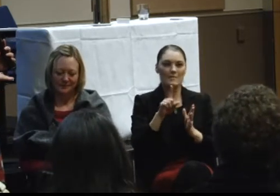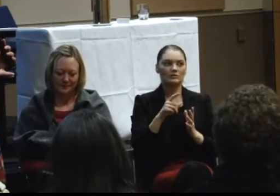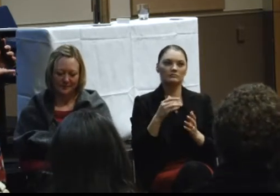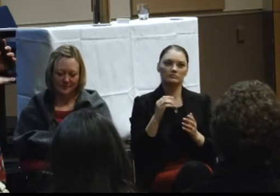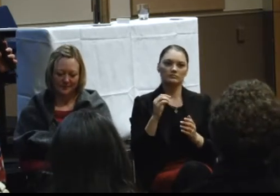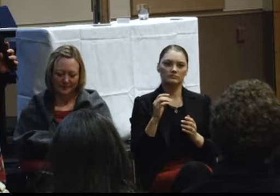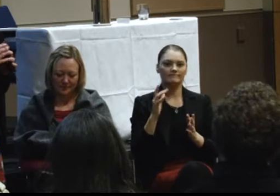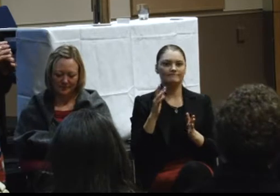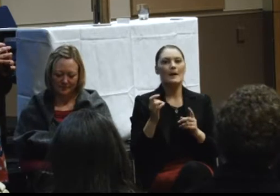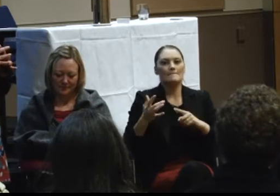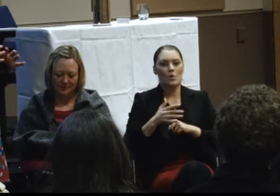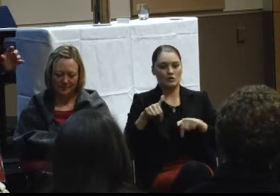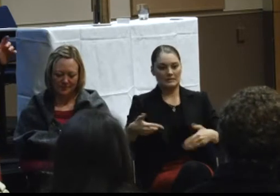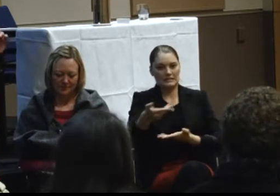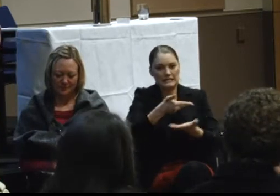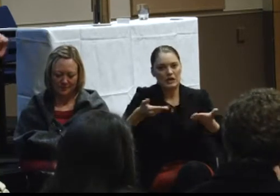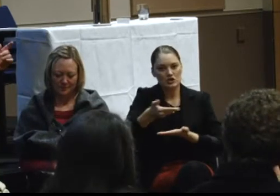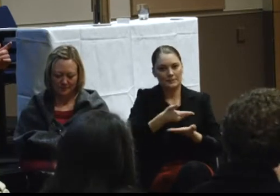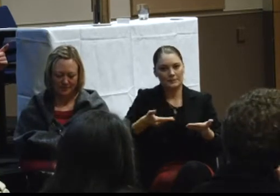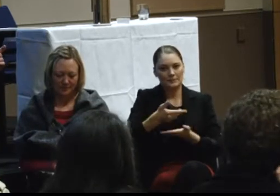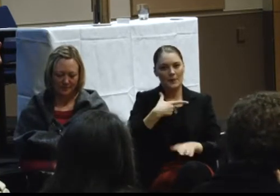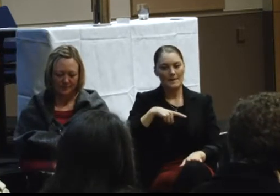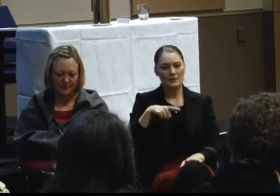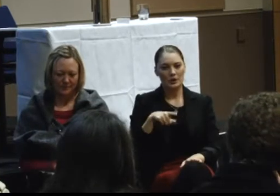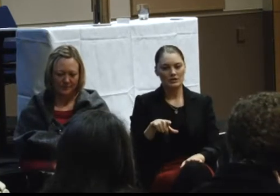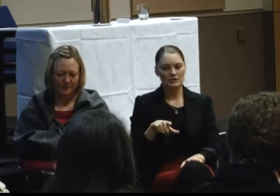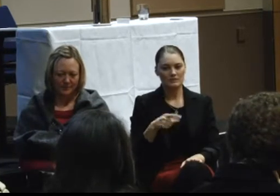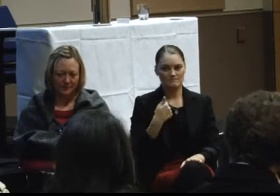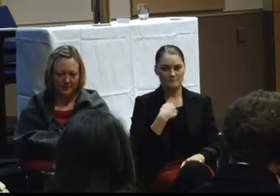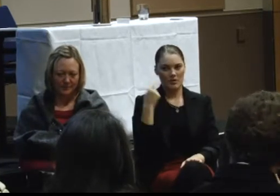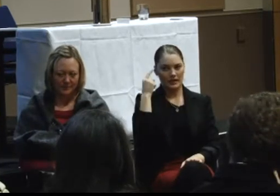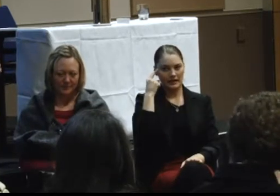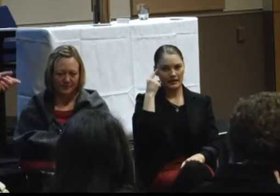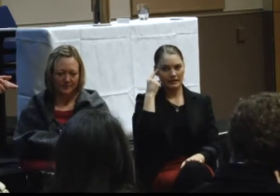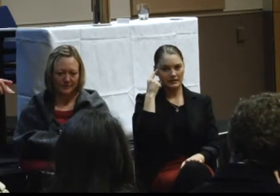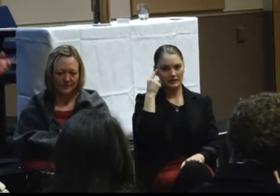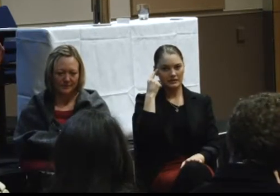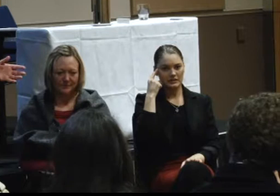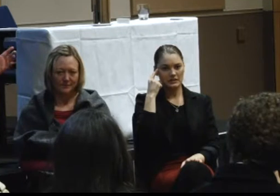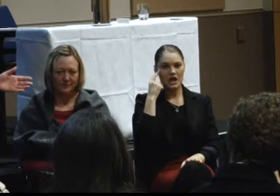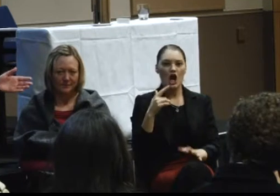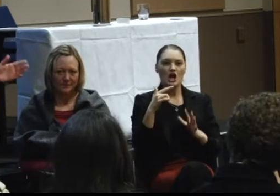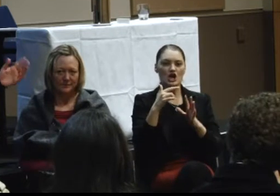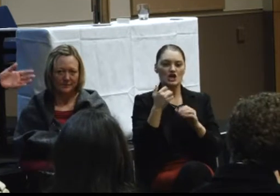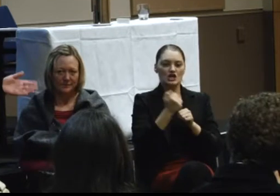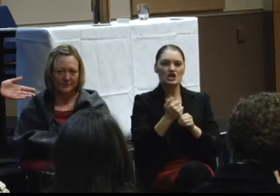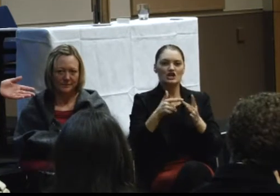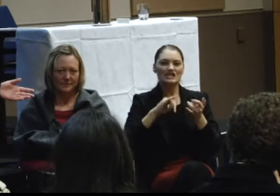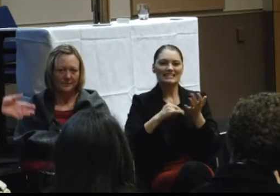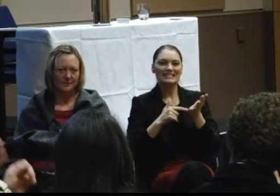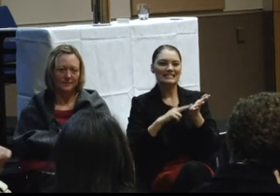to this whole discussion because I think Jacinta said it yesterday, what we measure is what